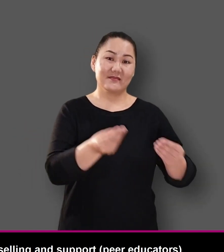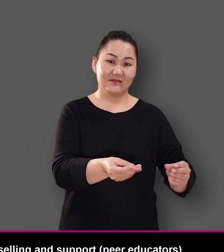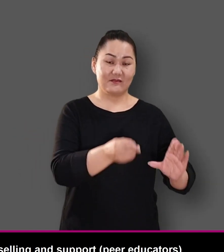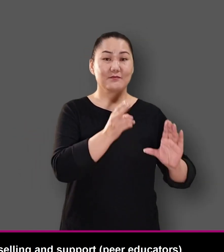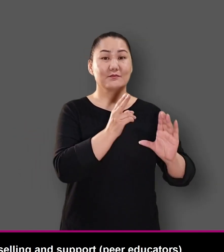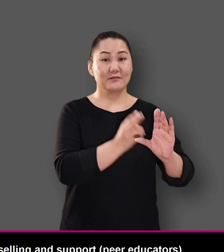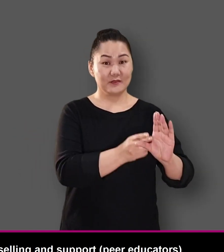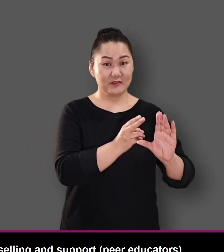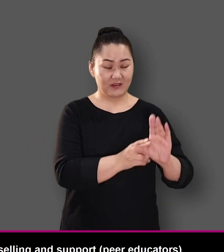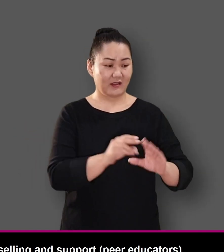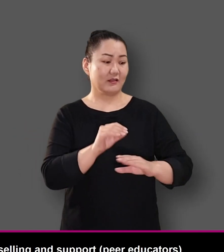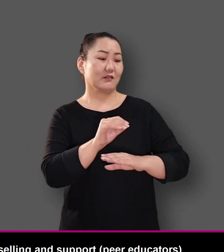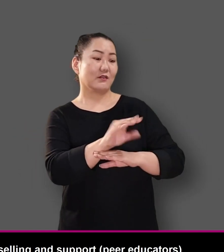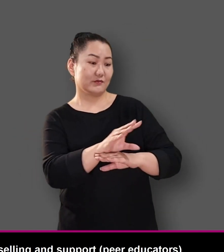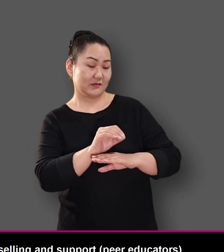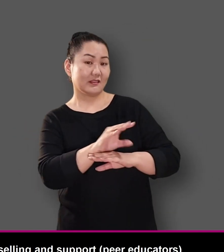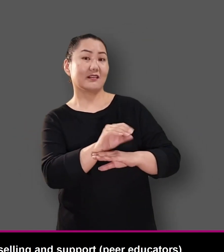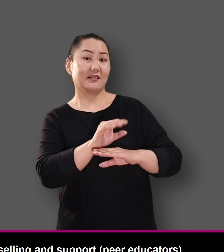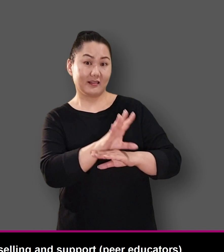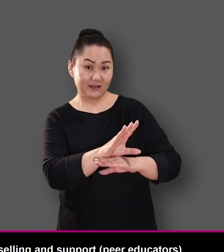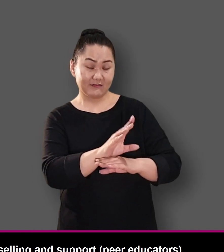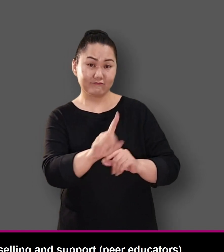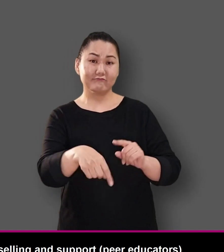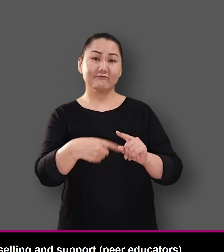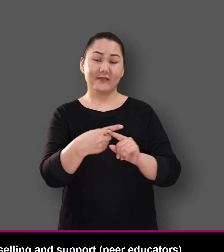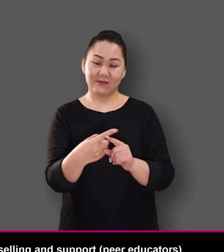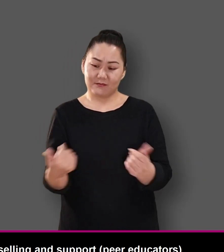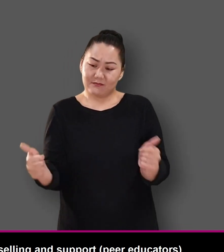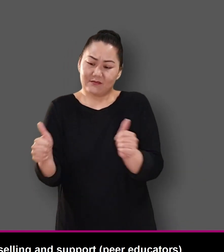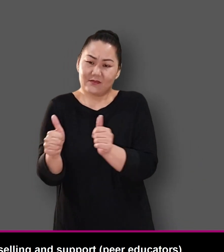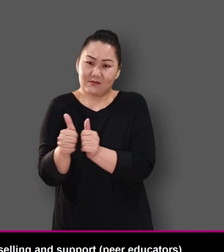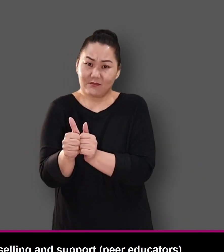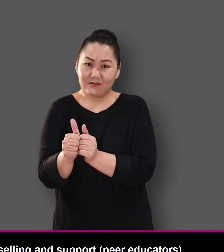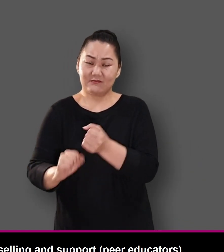Providing psychological counseling and support, peer educators.